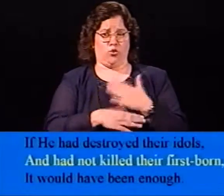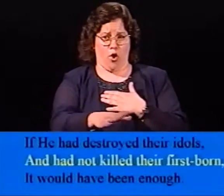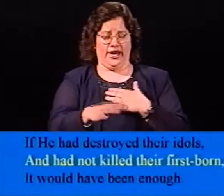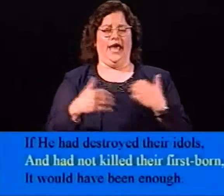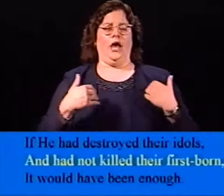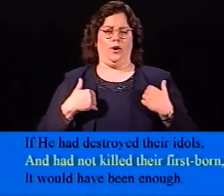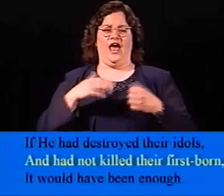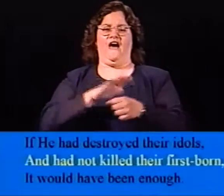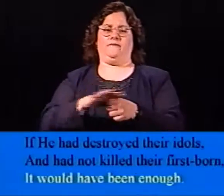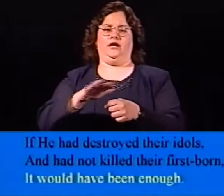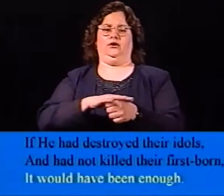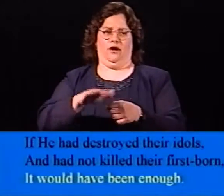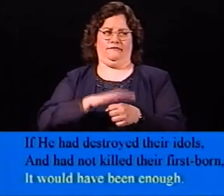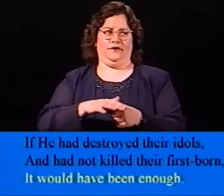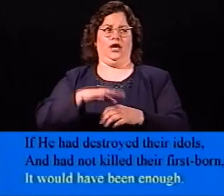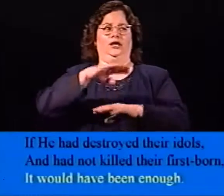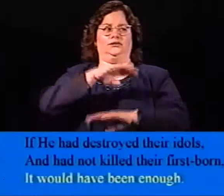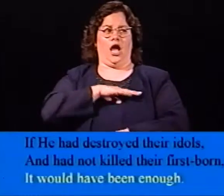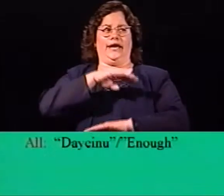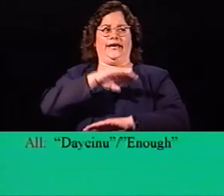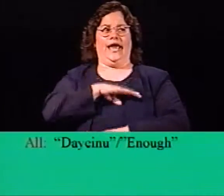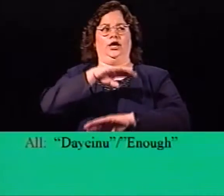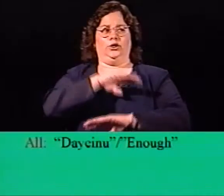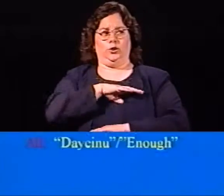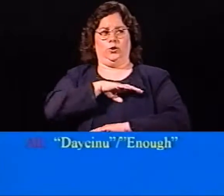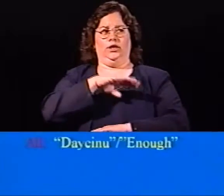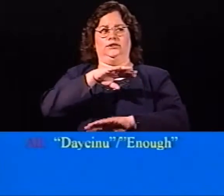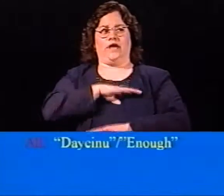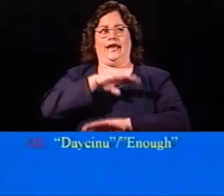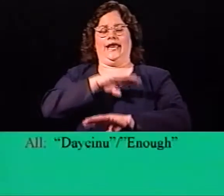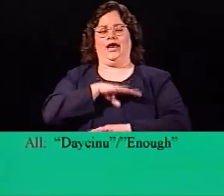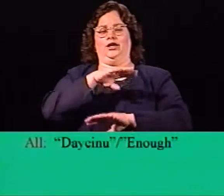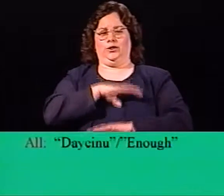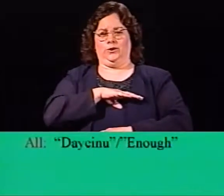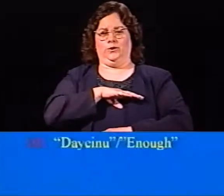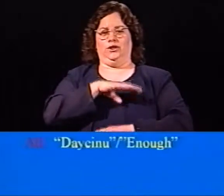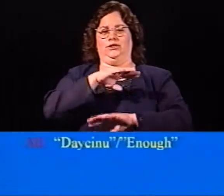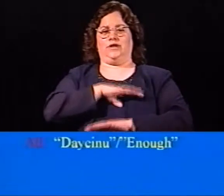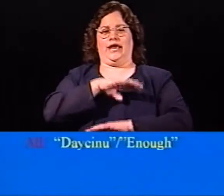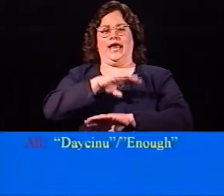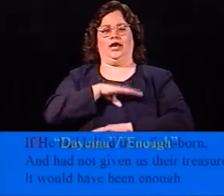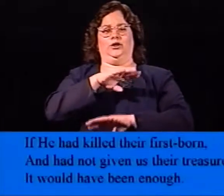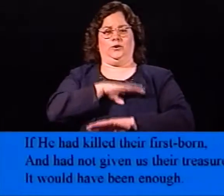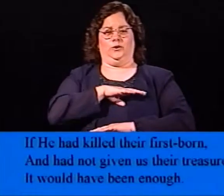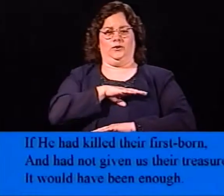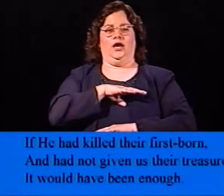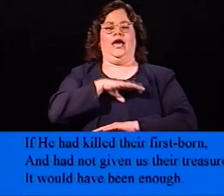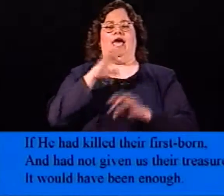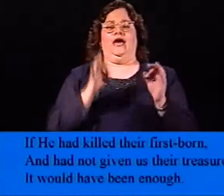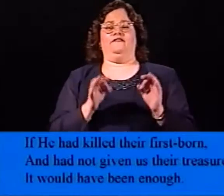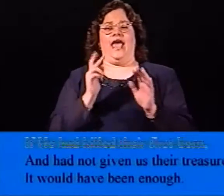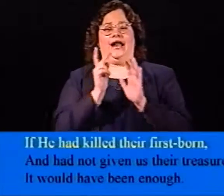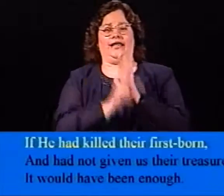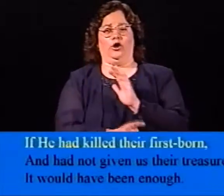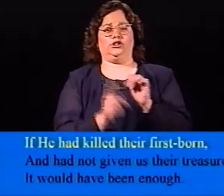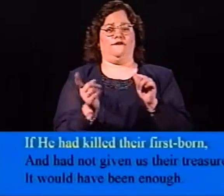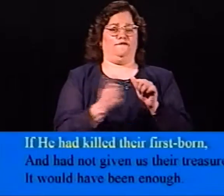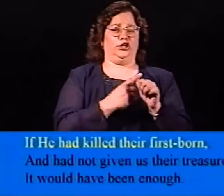firstborn, it would have been enough. Dayenu, enough. Dayenu, enough. If he had killed their